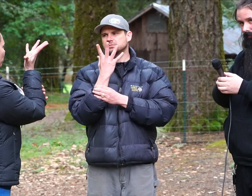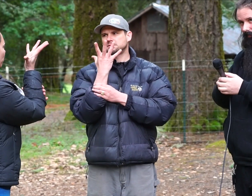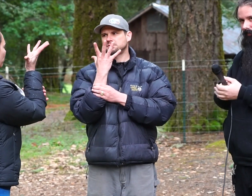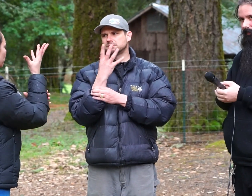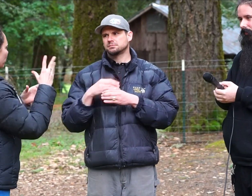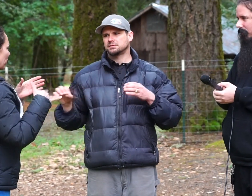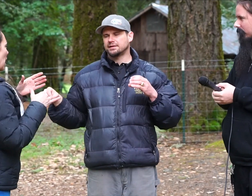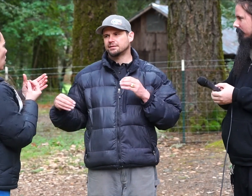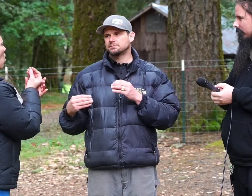yeah